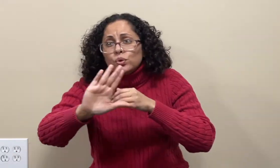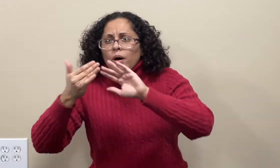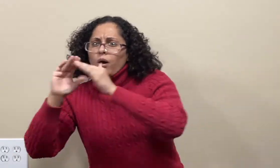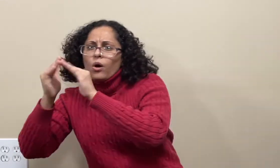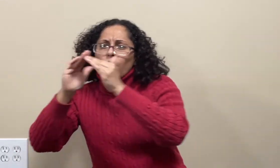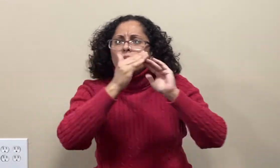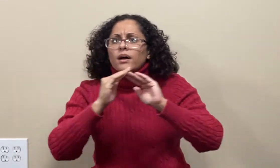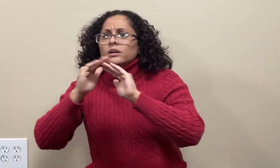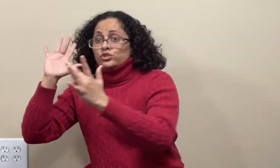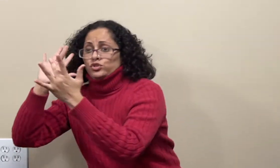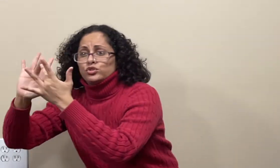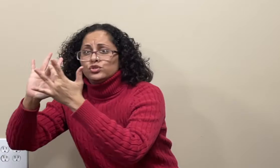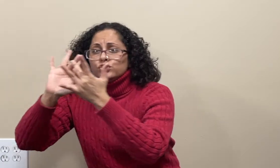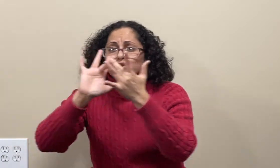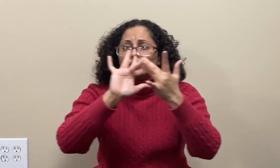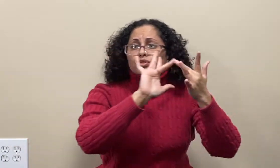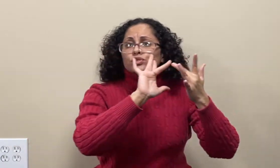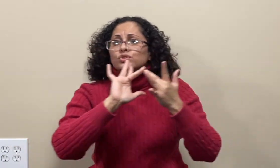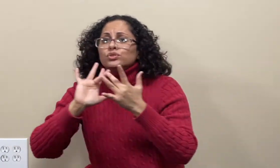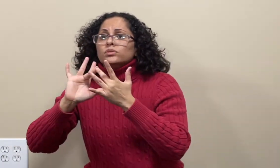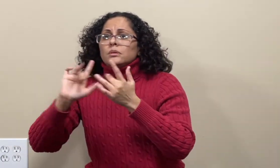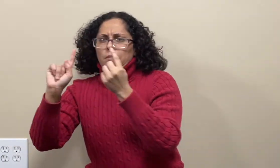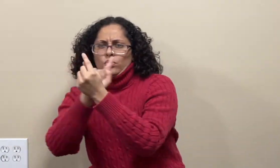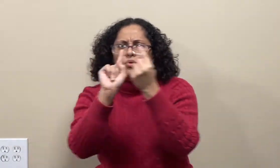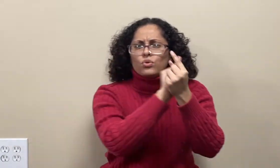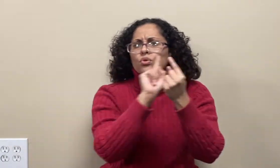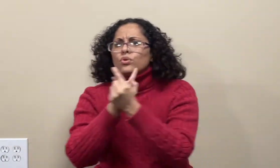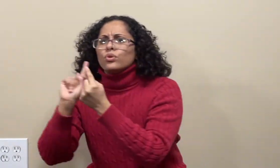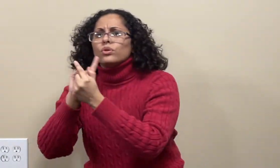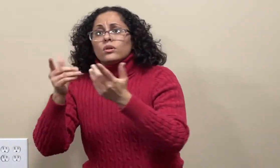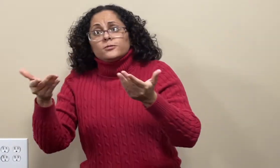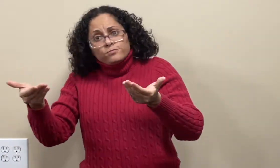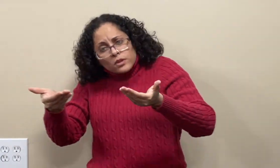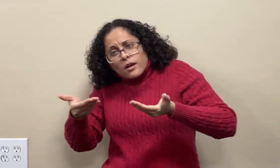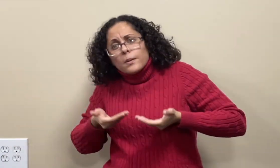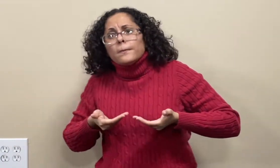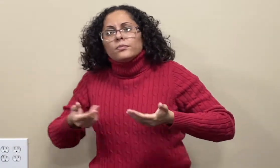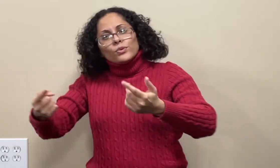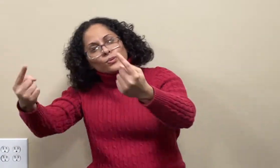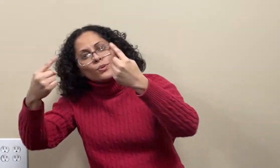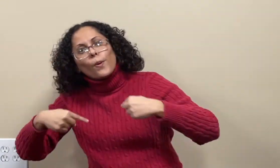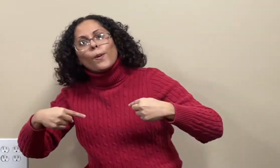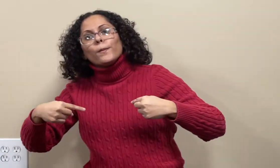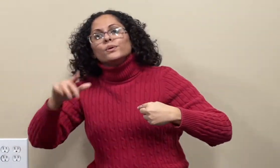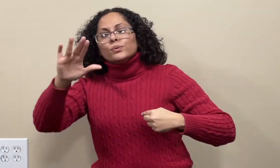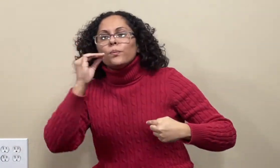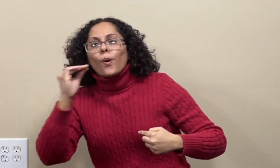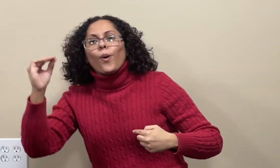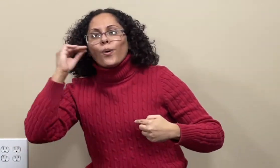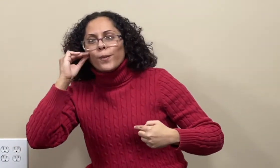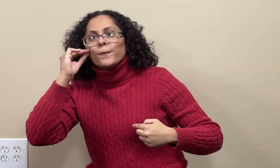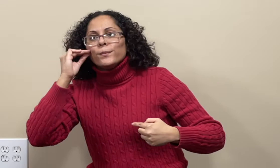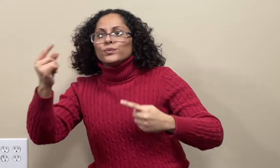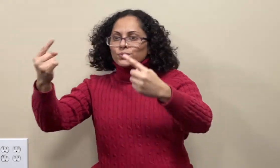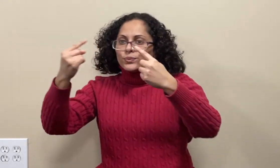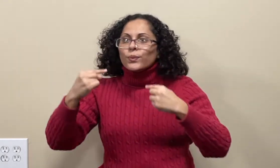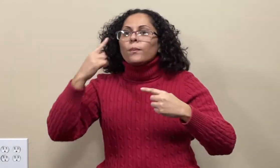into your home for dinner or to spend a few nights in your guest room if they're in need of somewhere to stay.